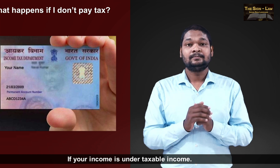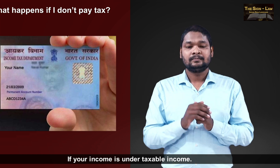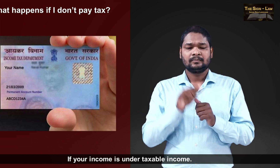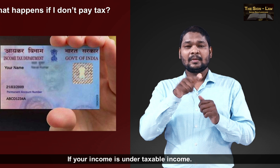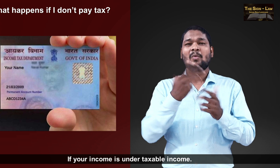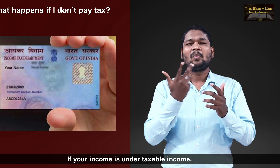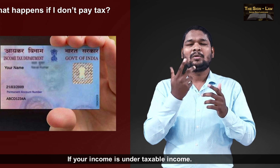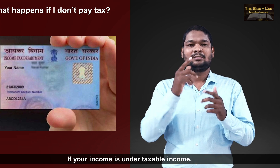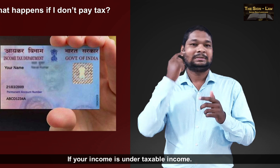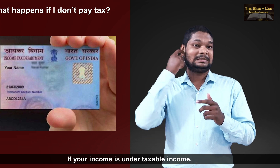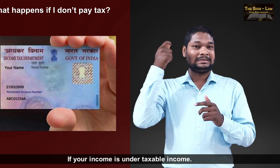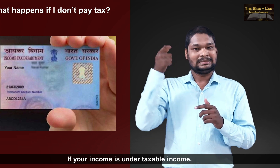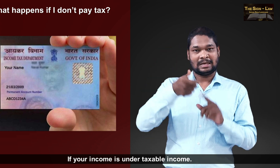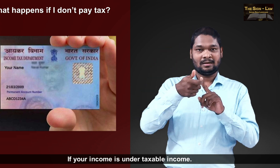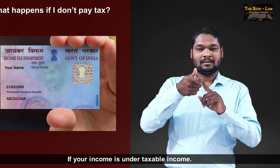If your income is under taxable income,